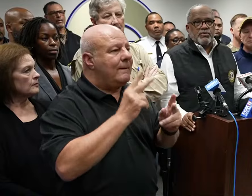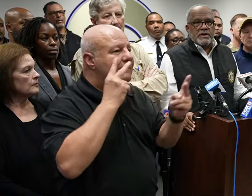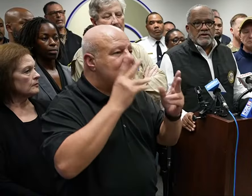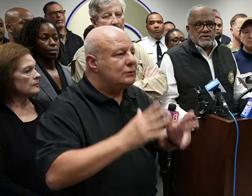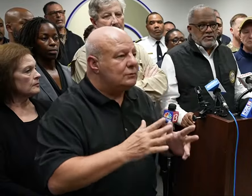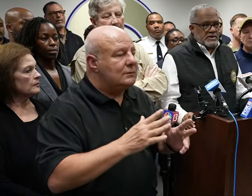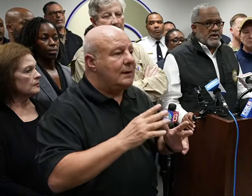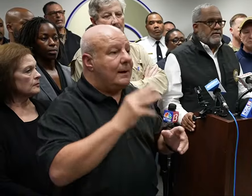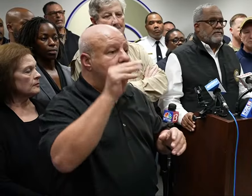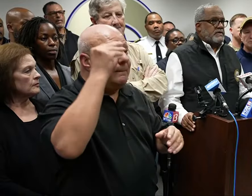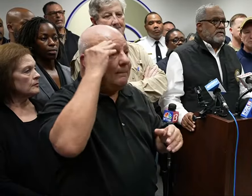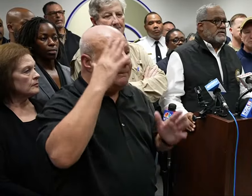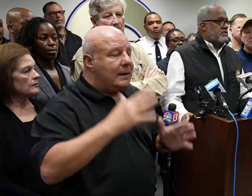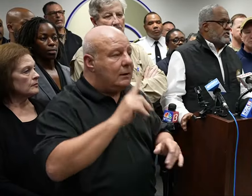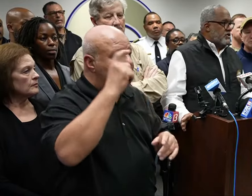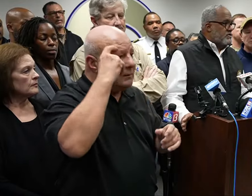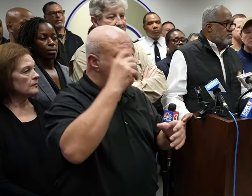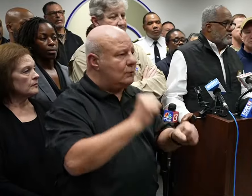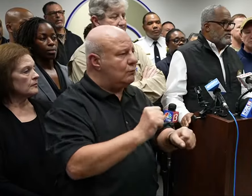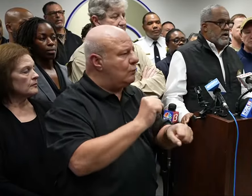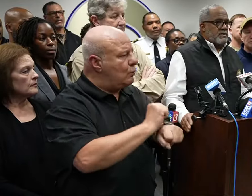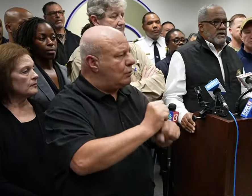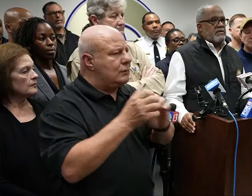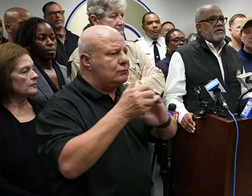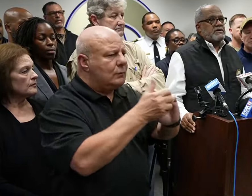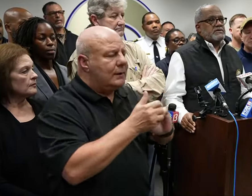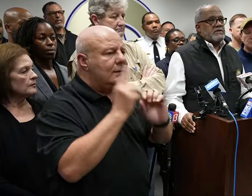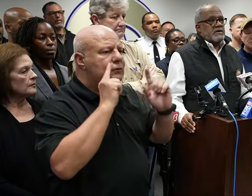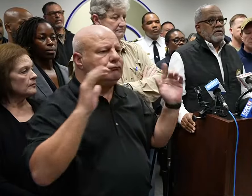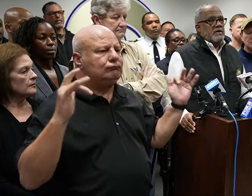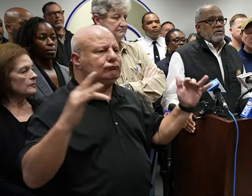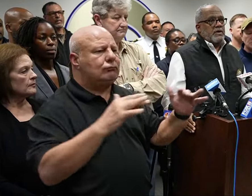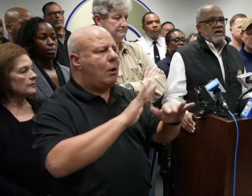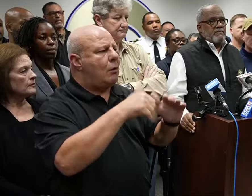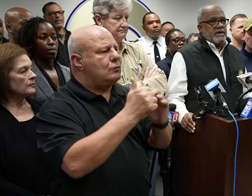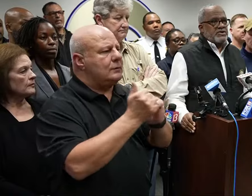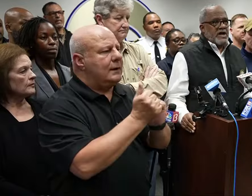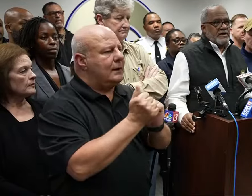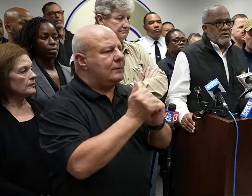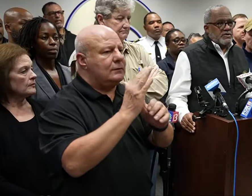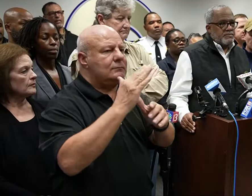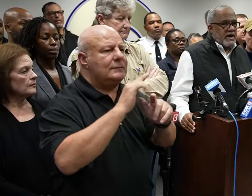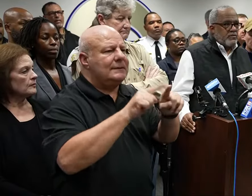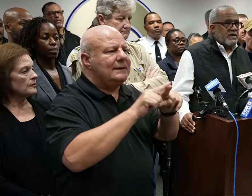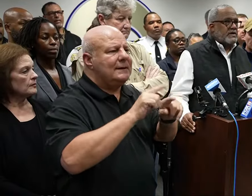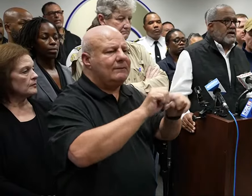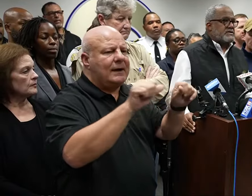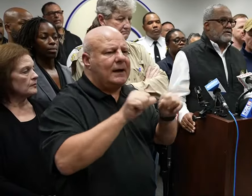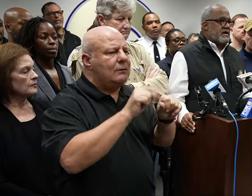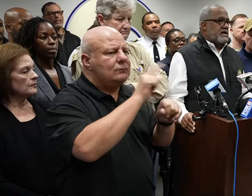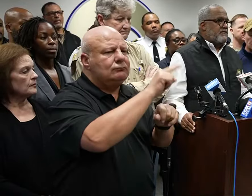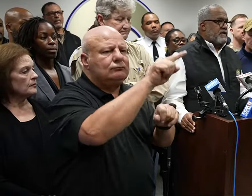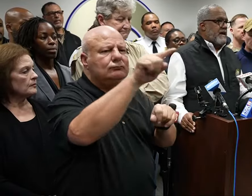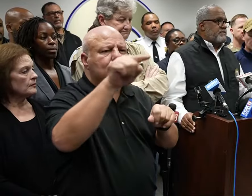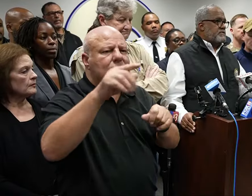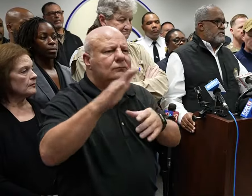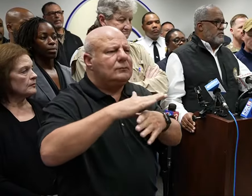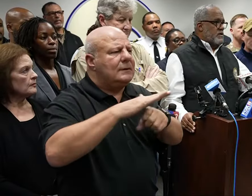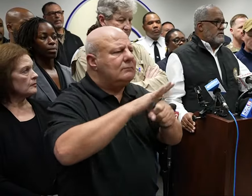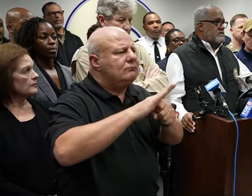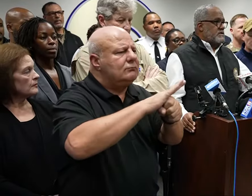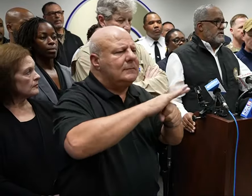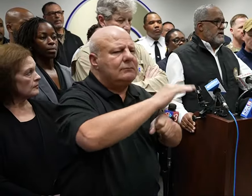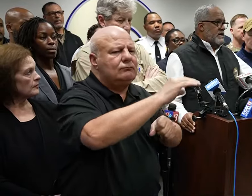expeditiously and bringing us all together. To our sheriffs from the surrounding areas who have been Johnny on the spot, recognizing that if it happens